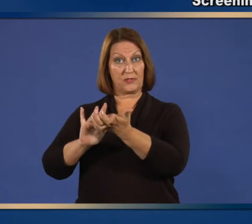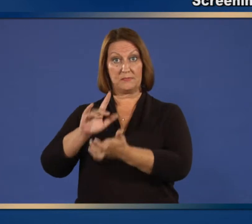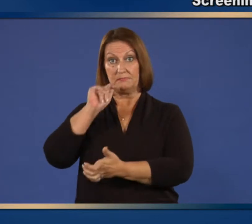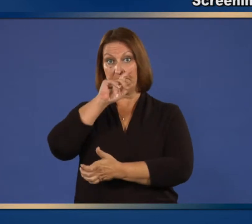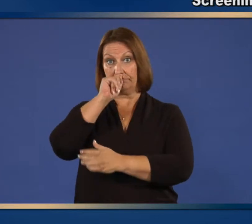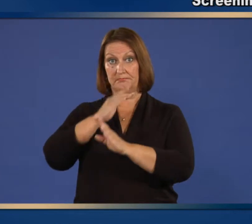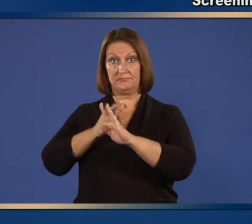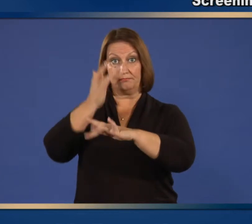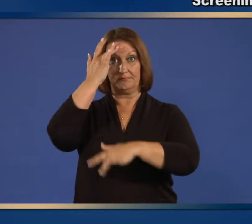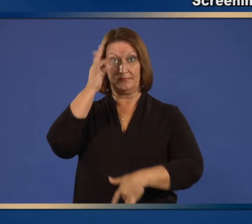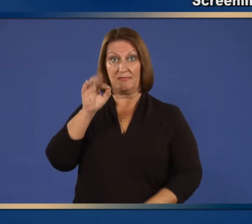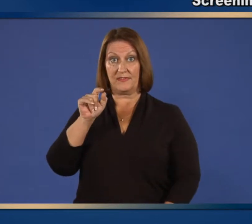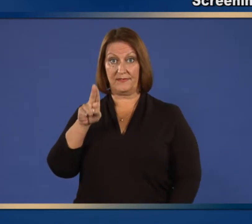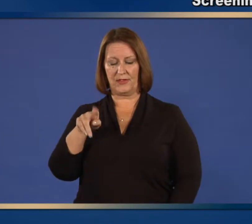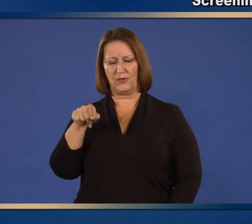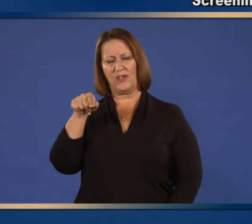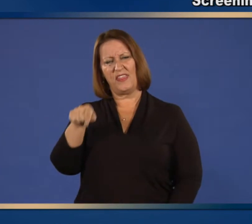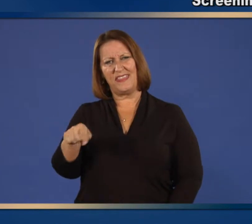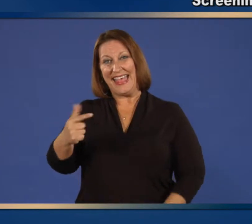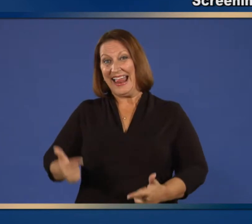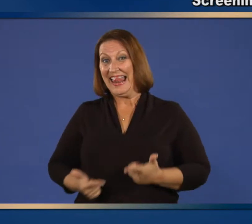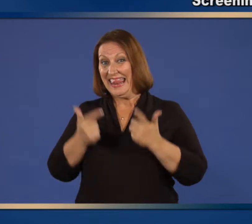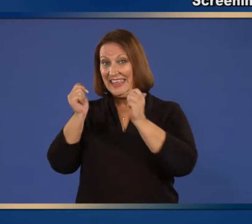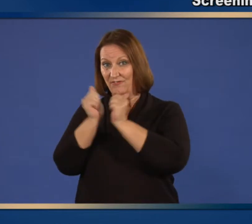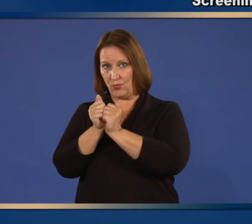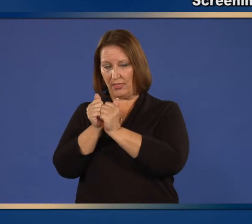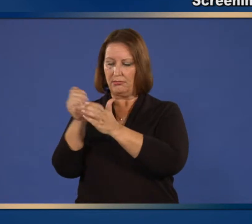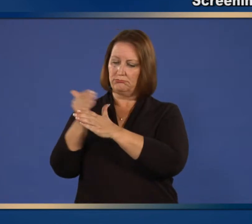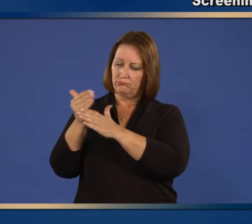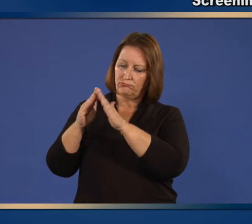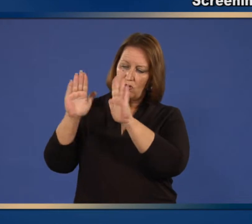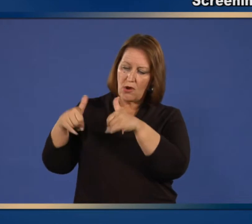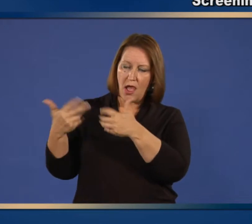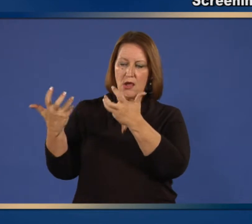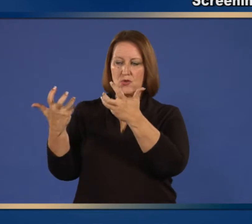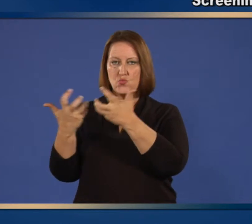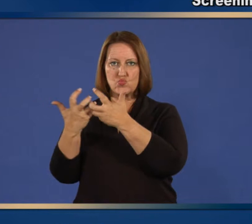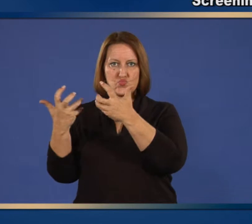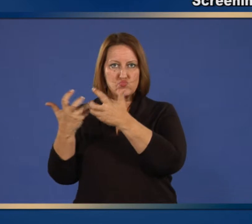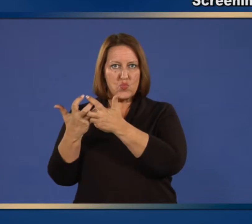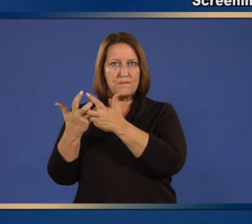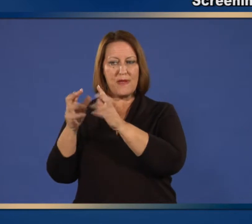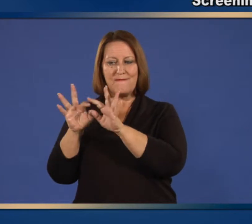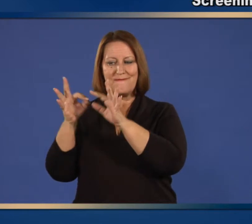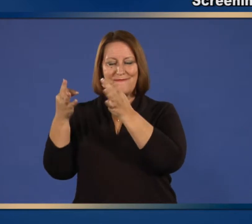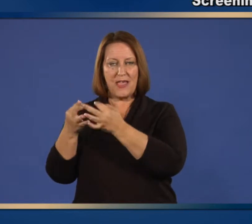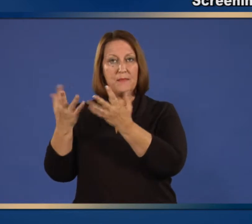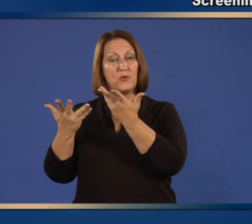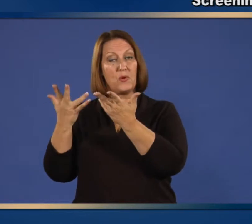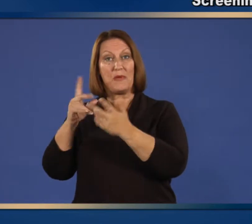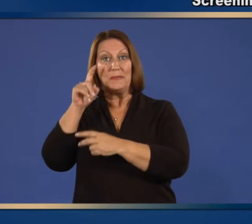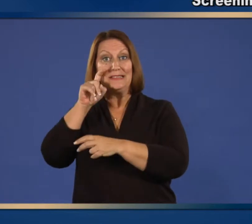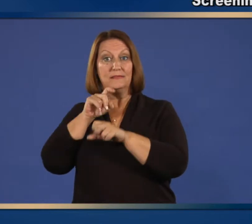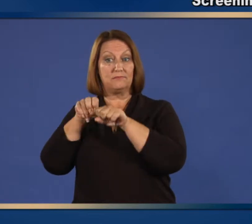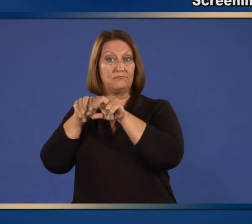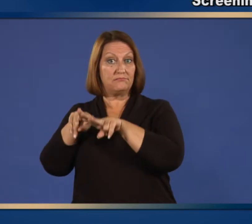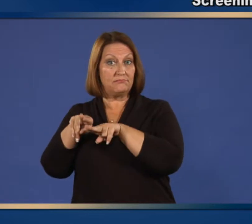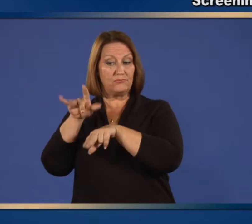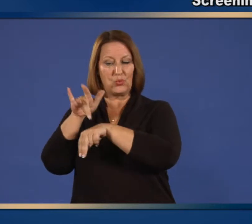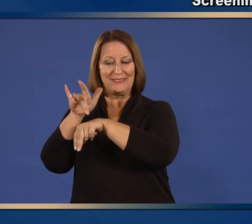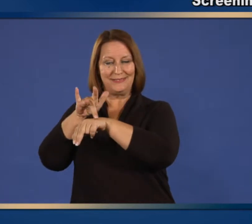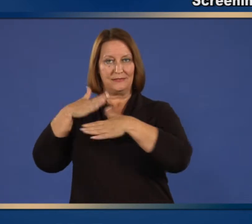Does the person to be vaccinated, live with, or expect to have close contact with, 23.